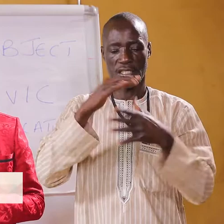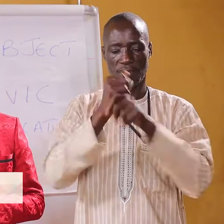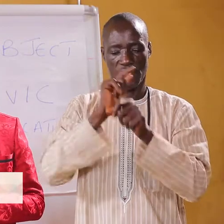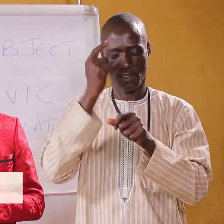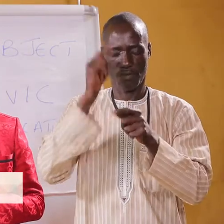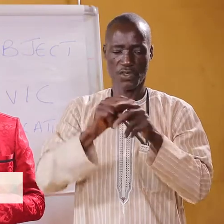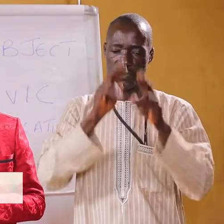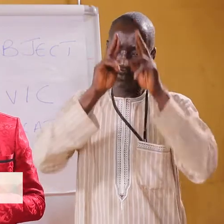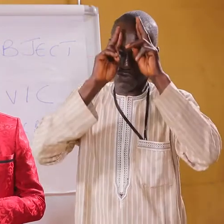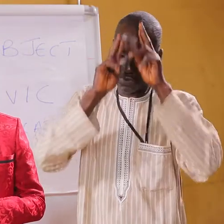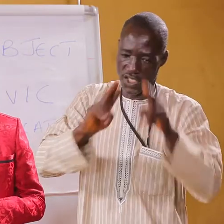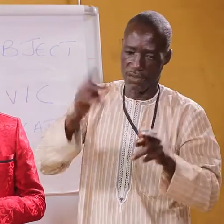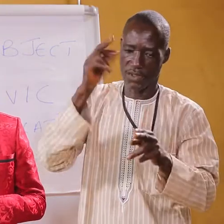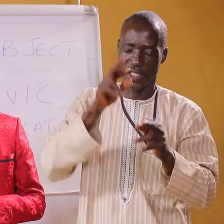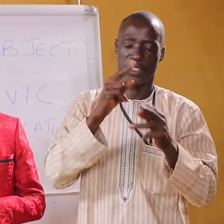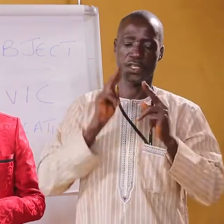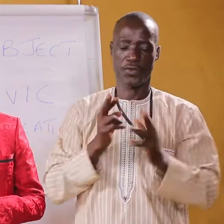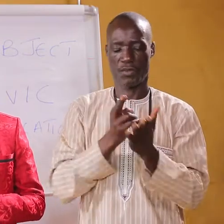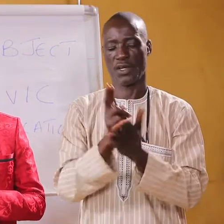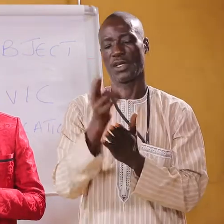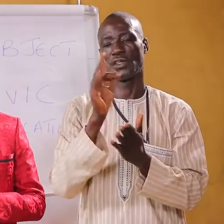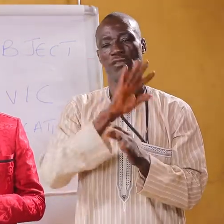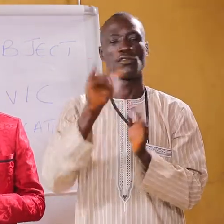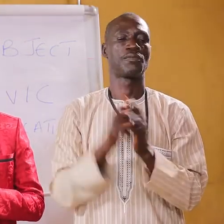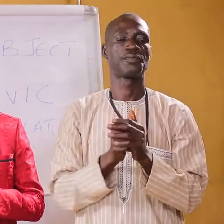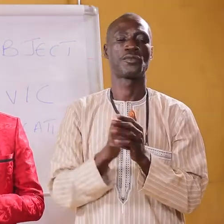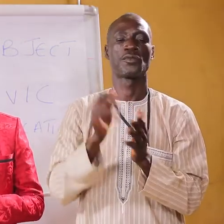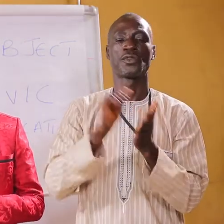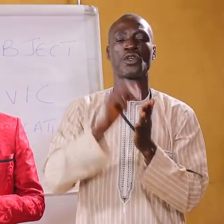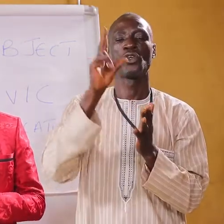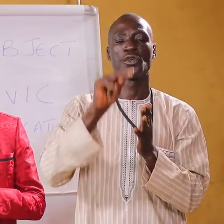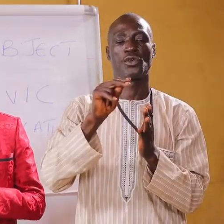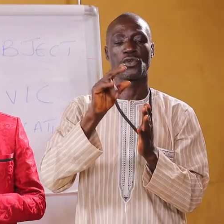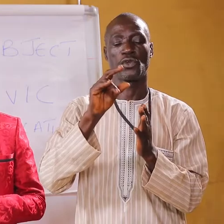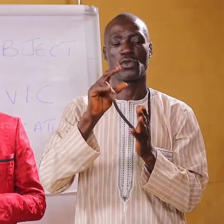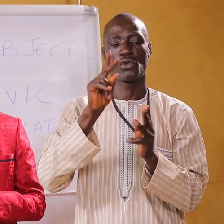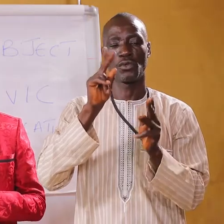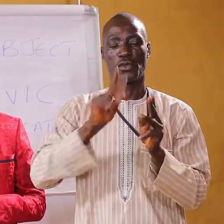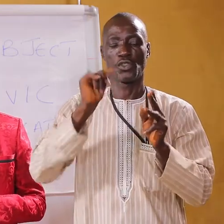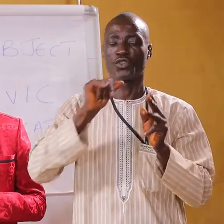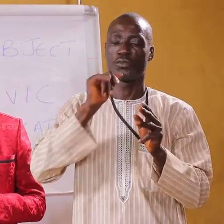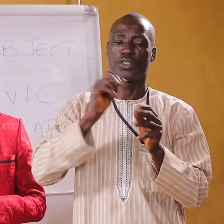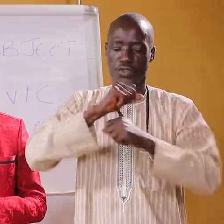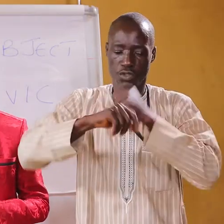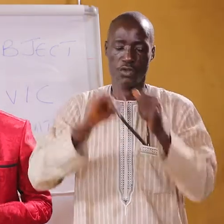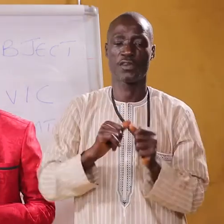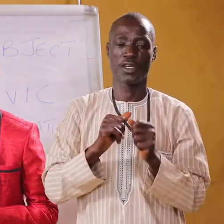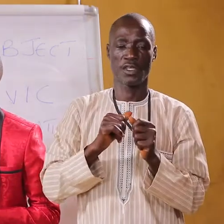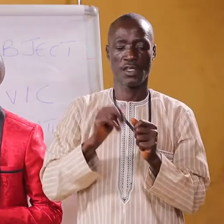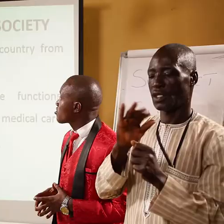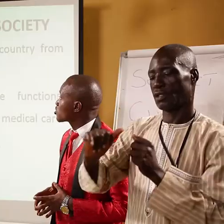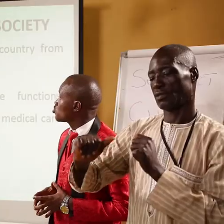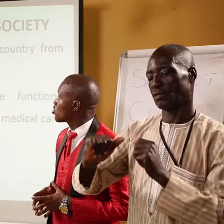fundamental human rights of citizens. That is, no citizen should be oppressed or denied of his rights by the